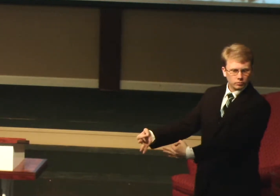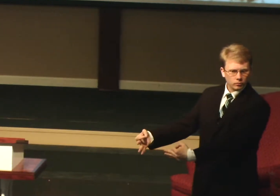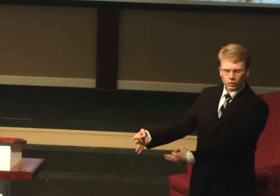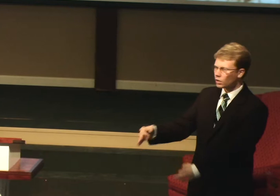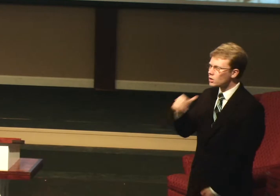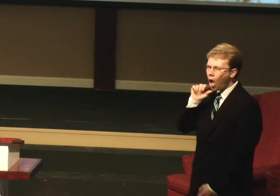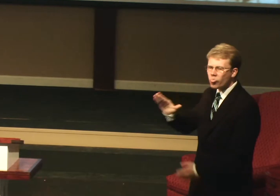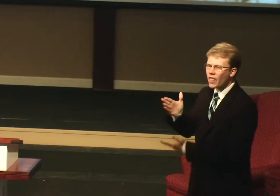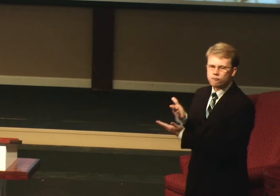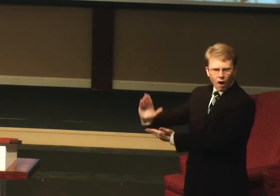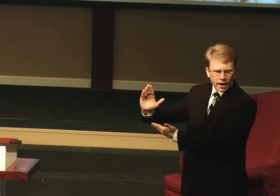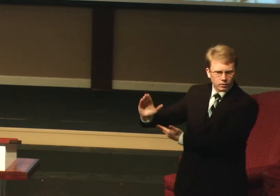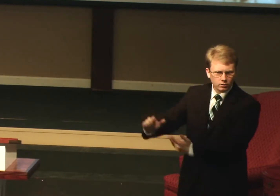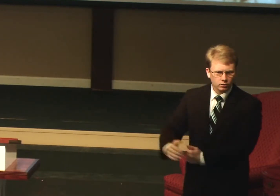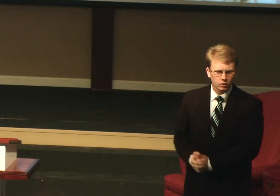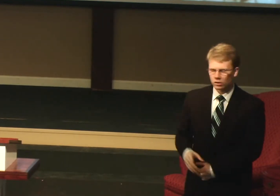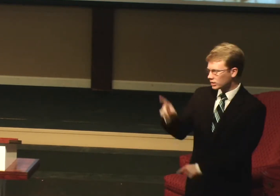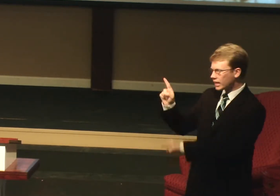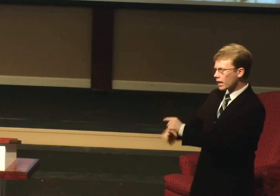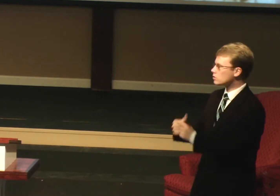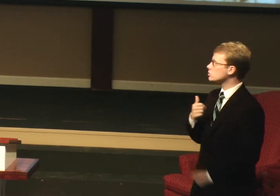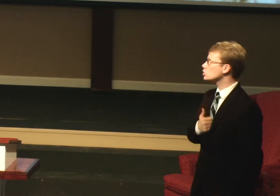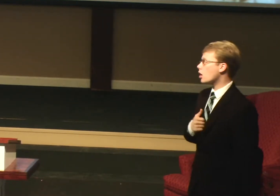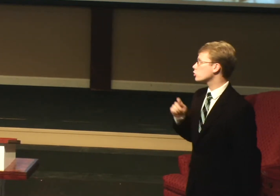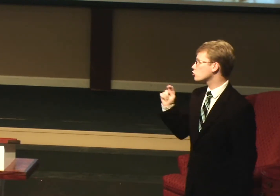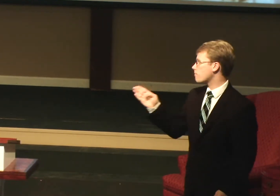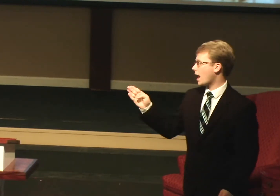It's not a decision that they get to make for themselves.